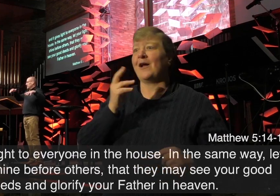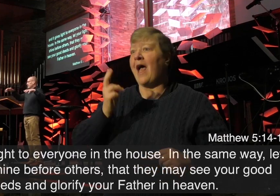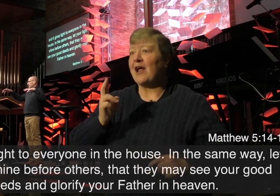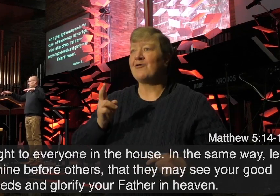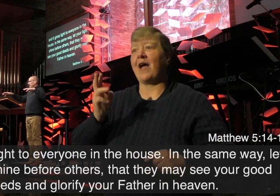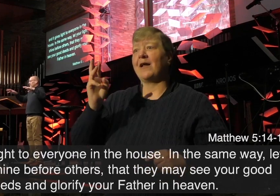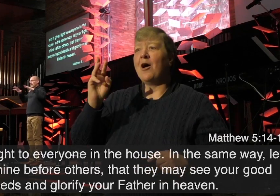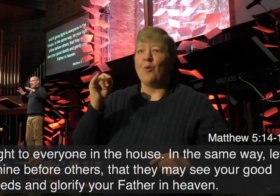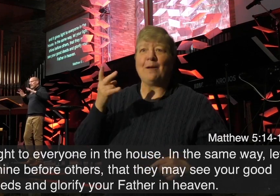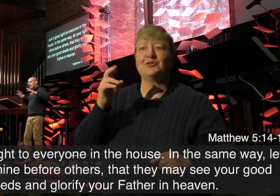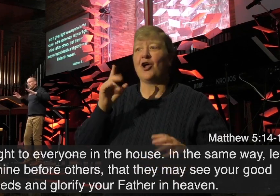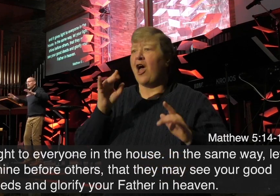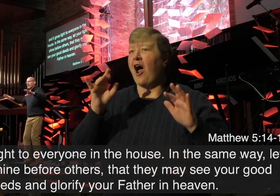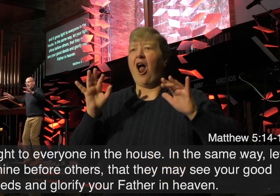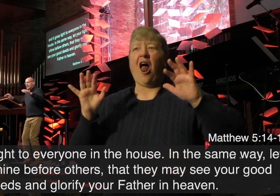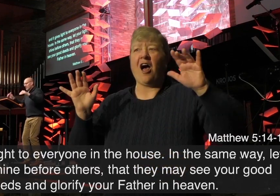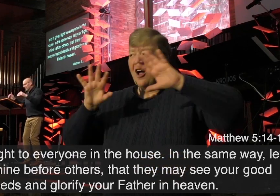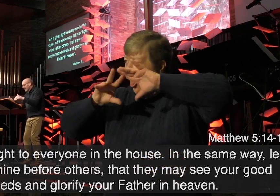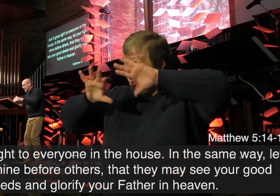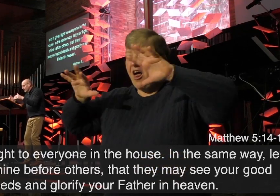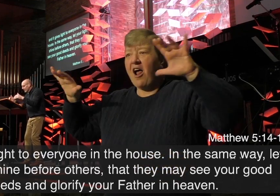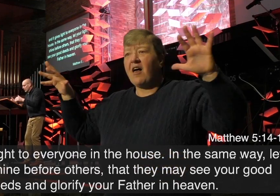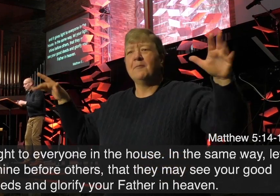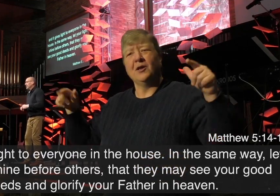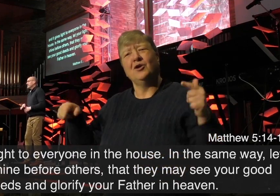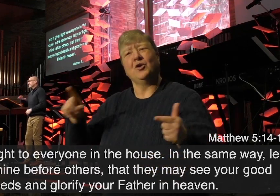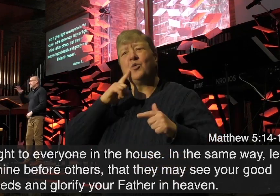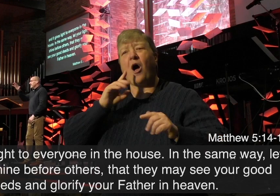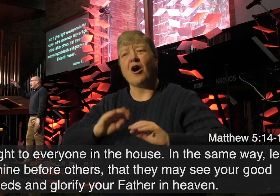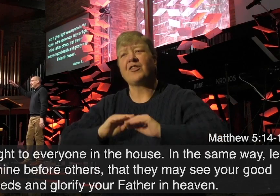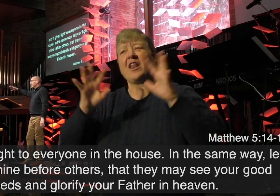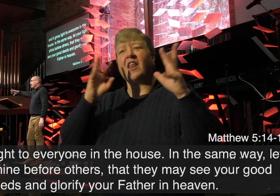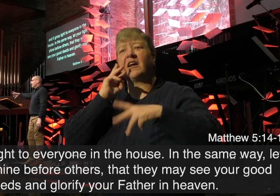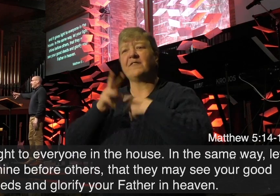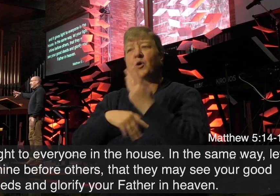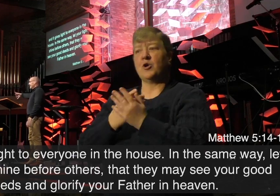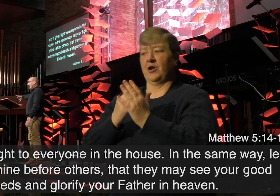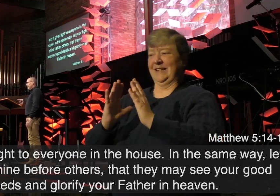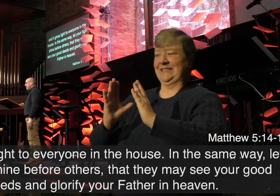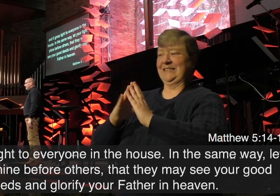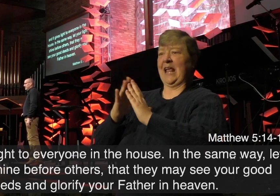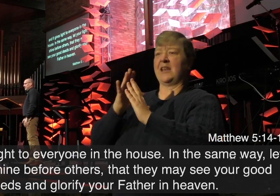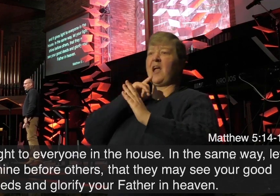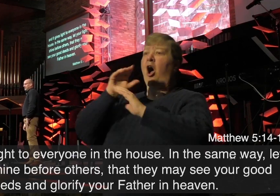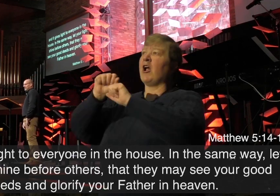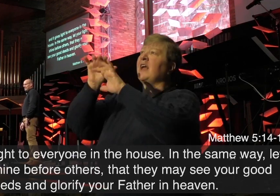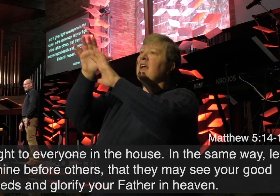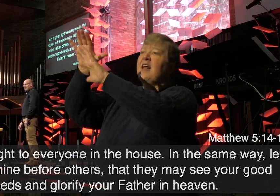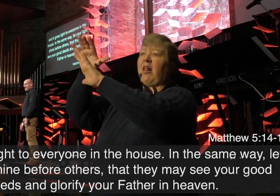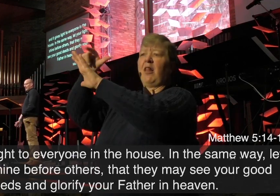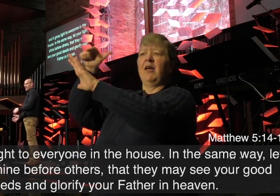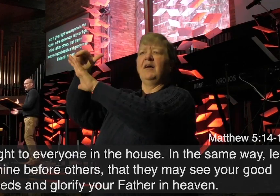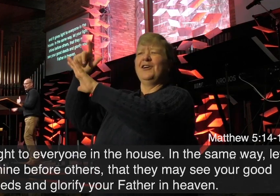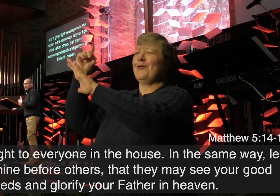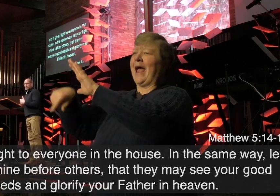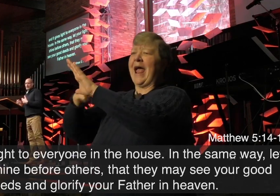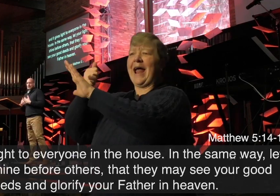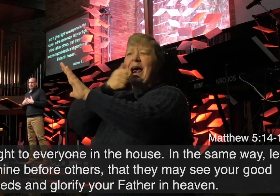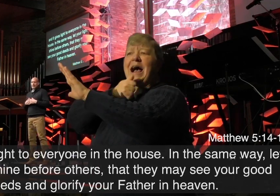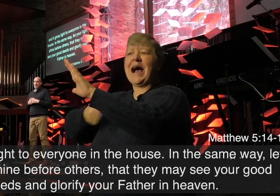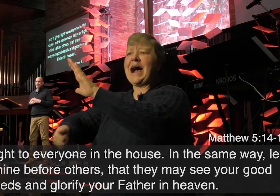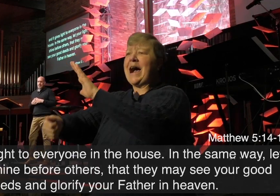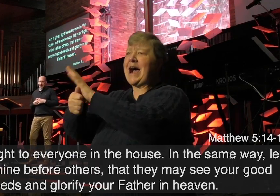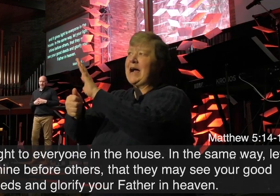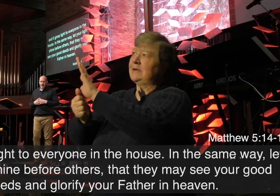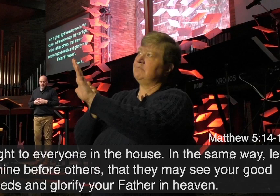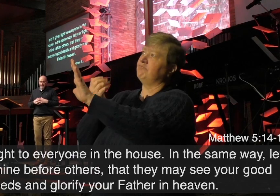and Webster and Penfield. You are the light of the world. A city on a hill can't be hidden. I don't know if you've ever experienced